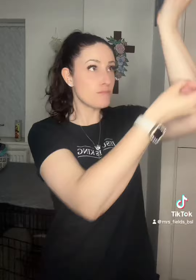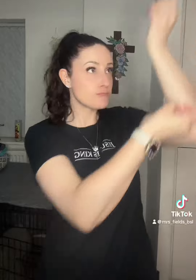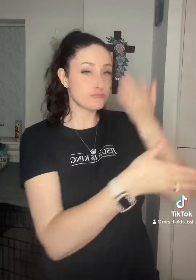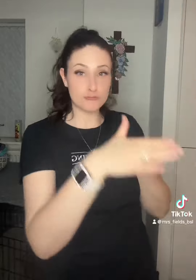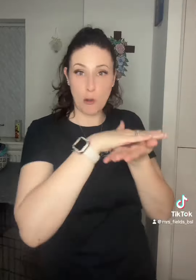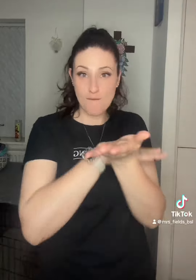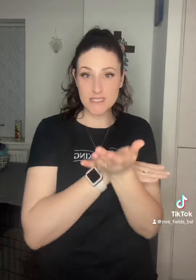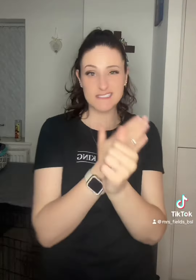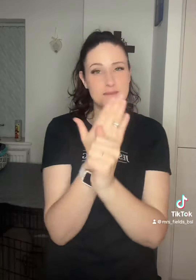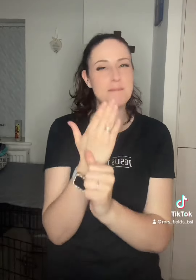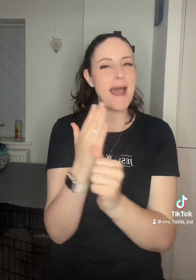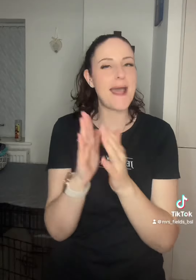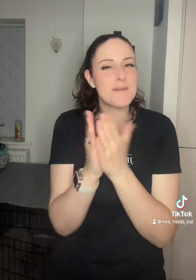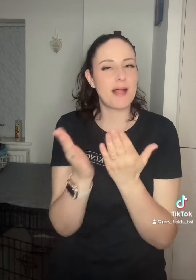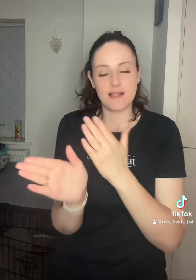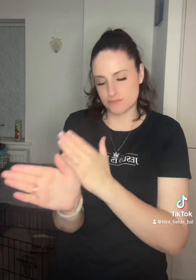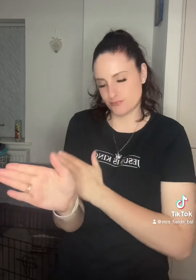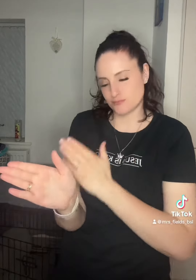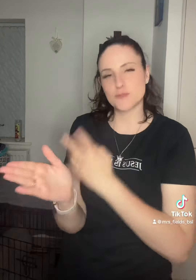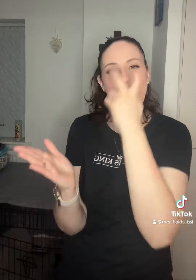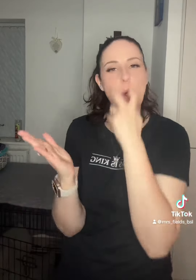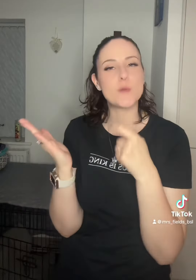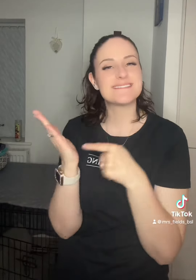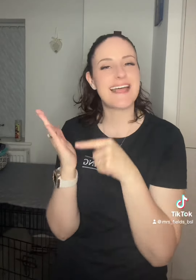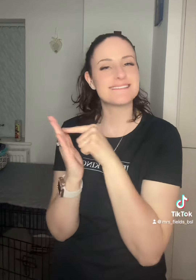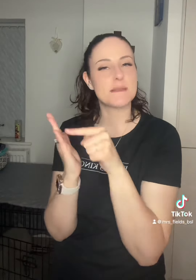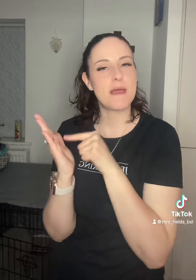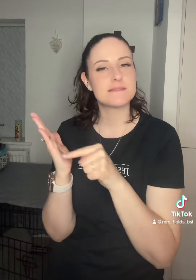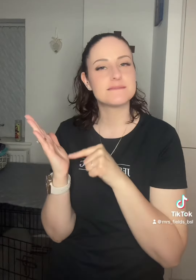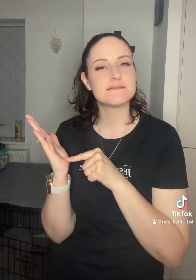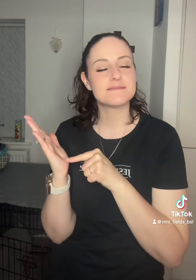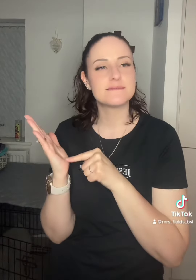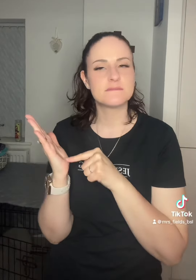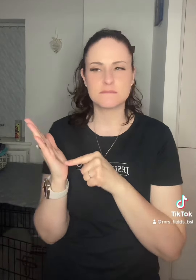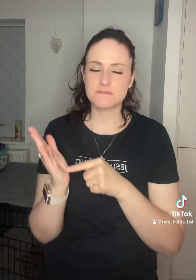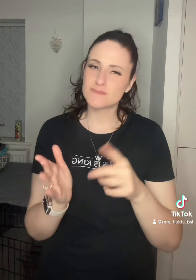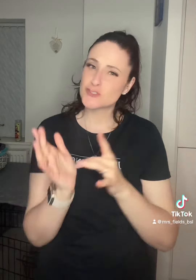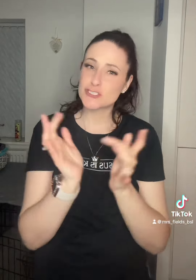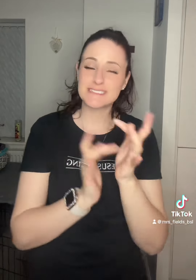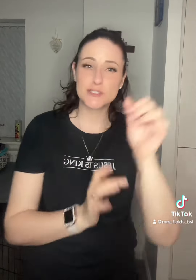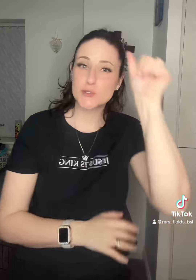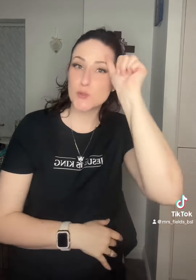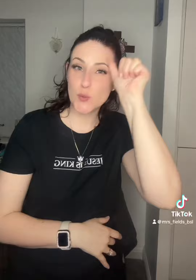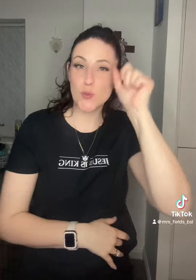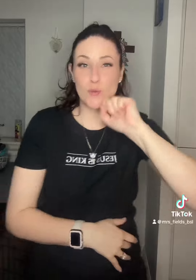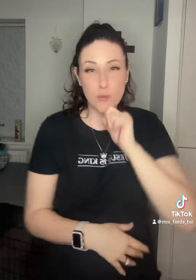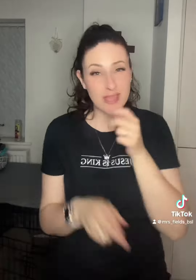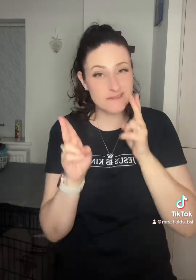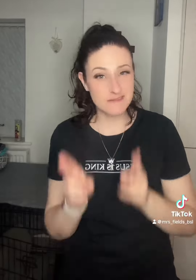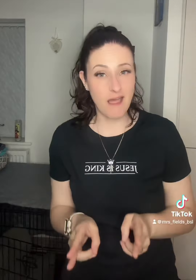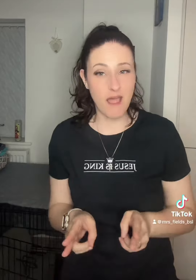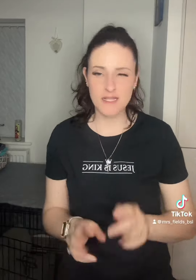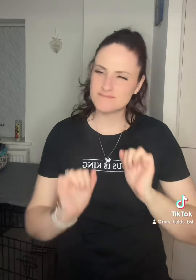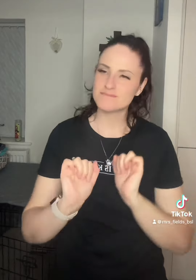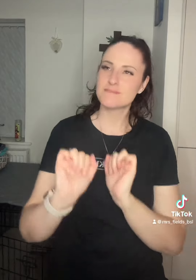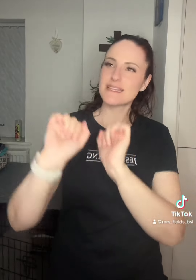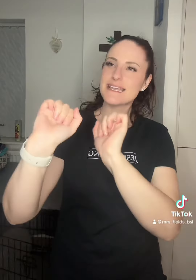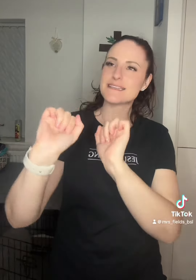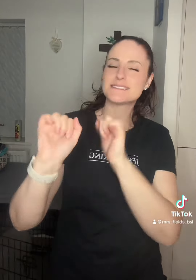the Old Testament. And he knew that he was coming to Jerusalem to die. He knew he was coming into his passion, and he had spoken